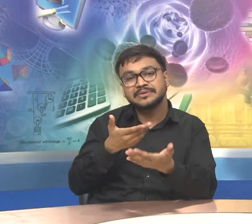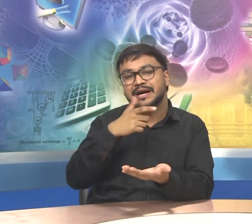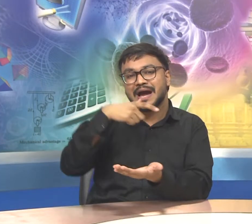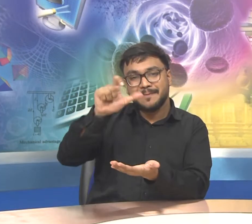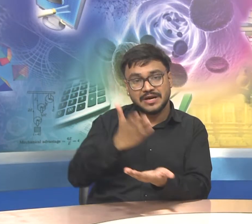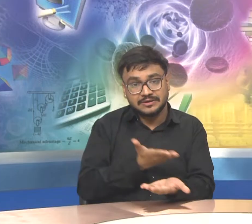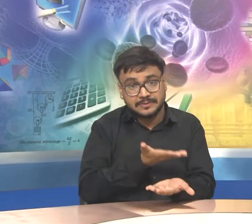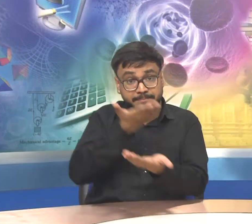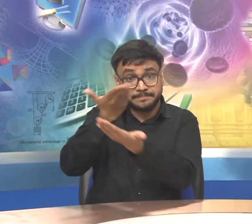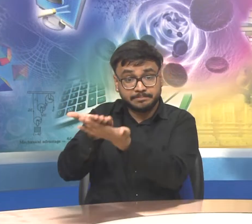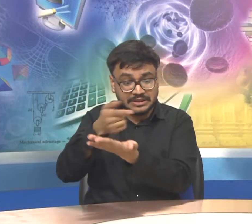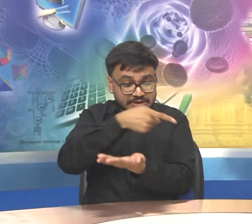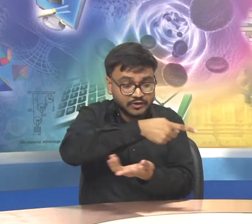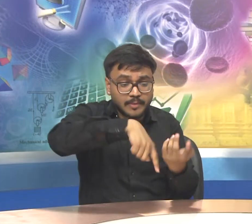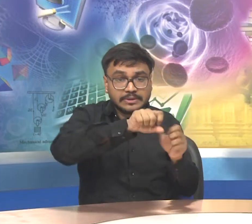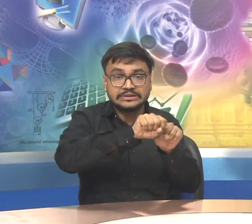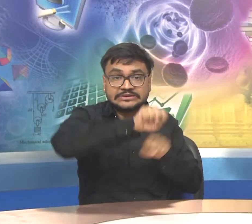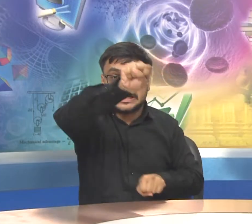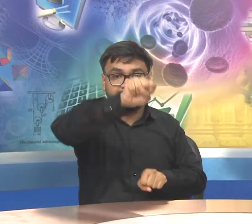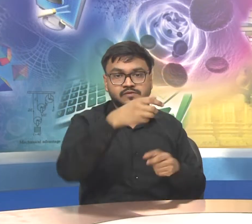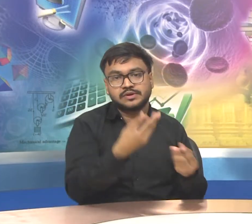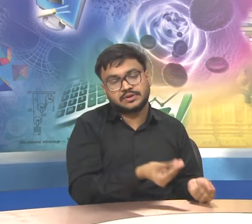certificate from the High Court.